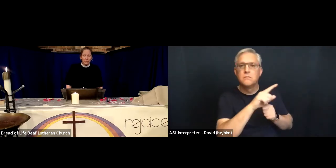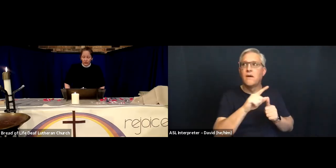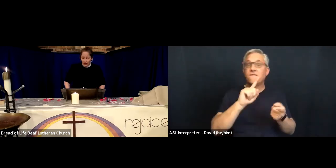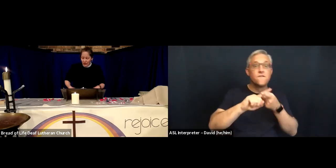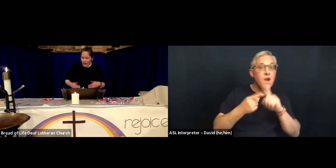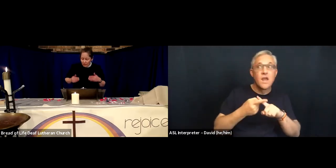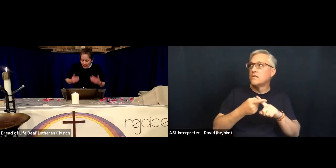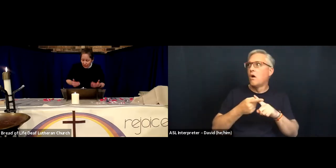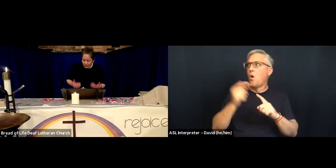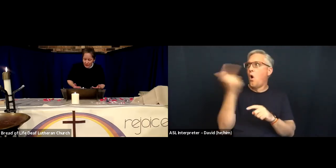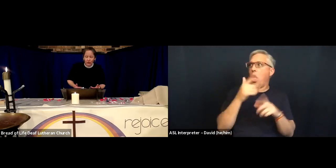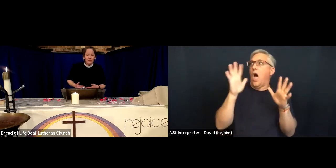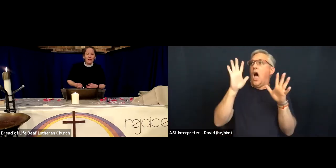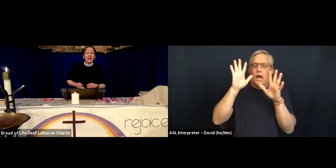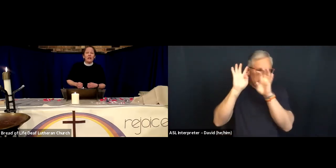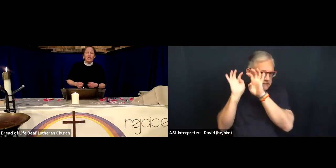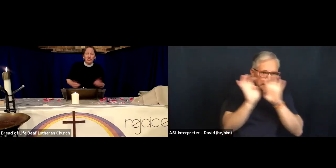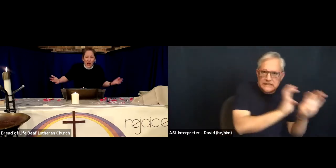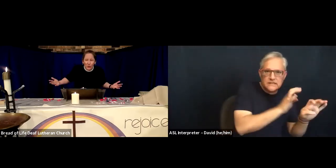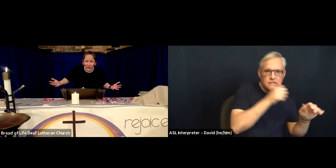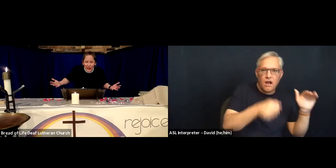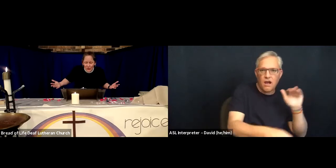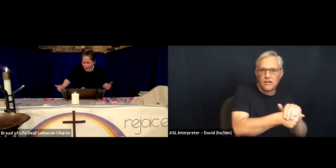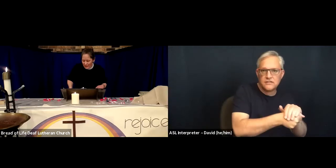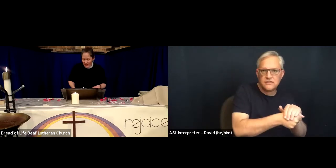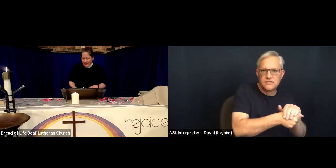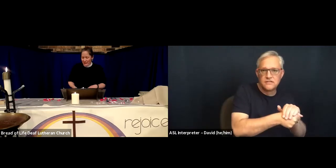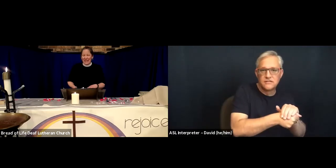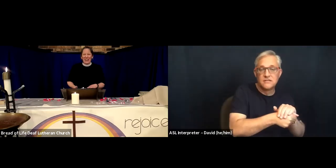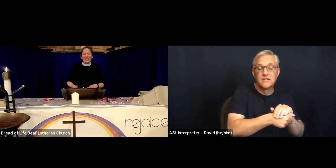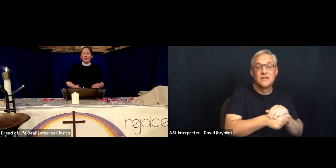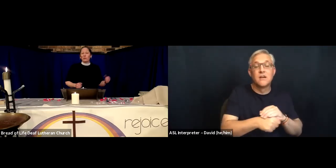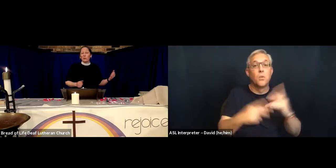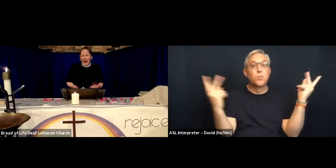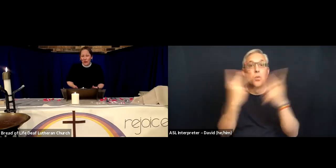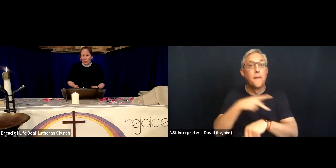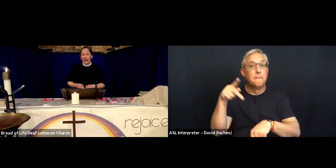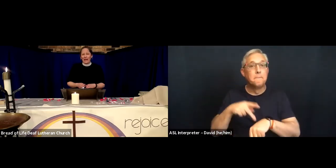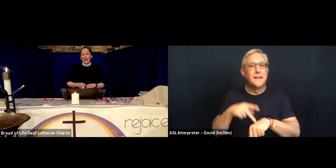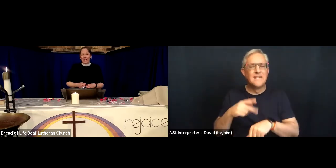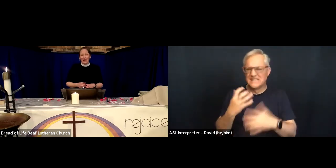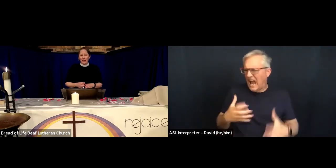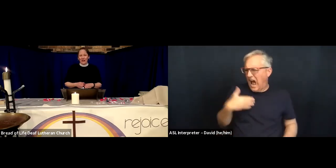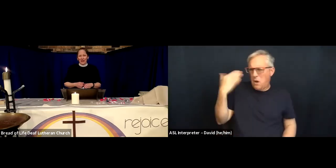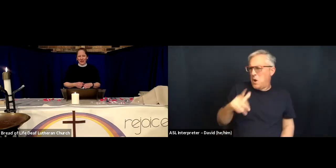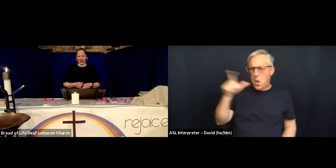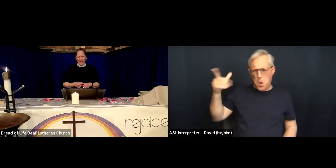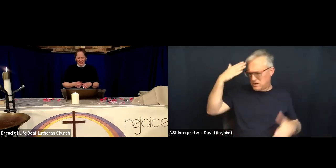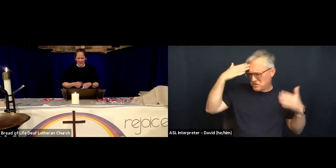And Peter himself shouted out his denials. And he ran away.